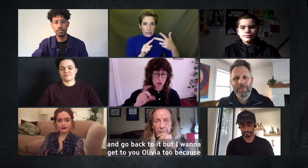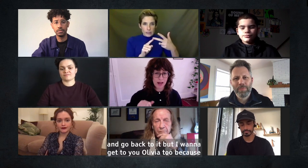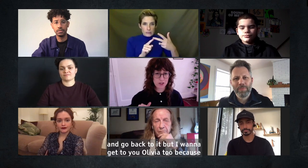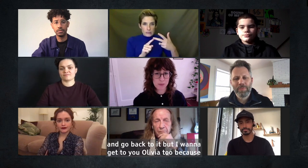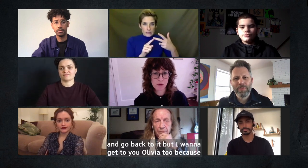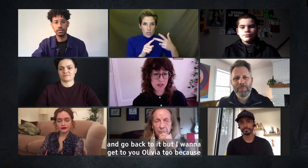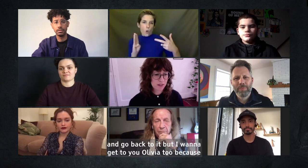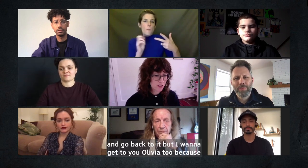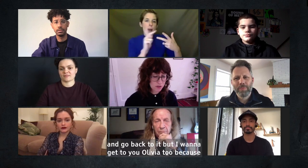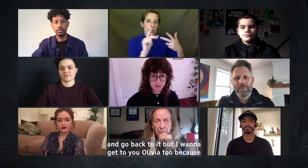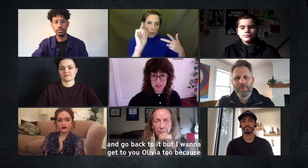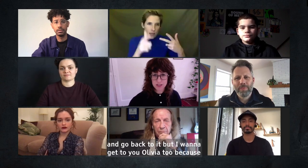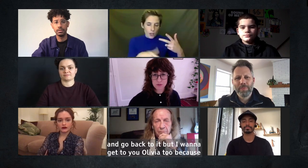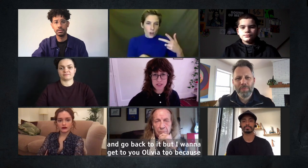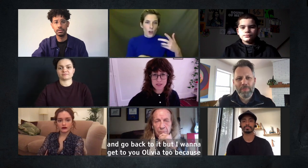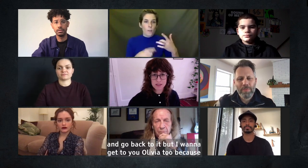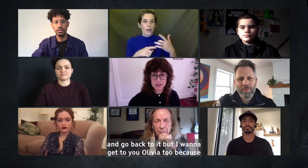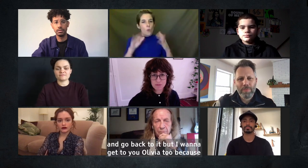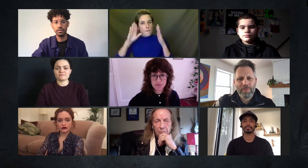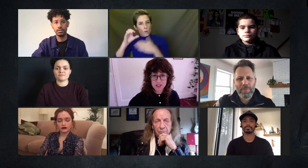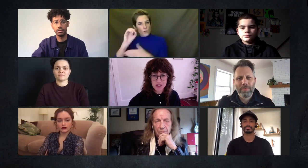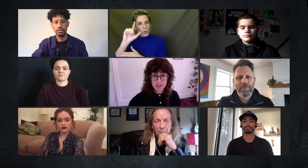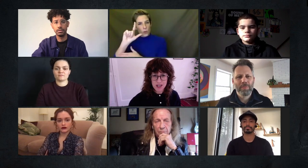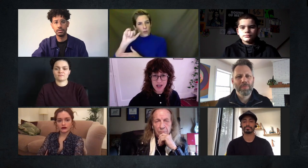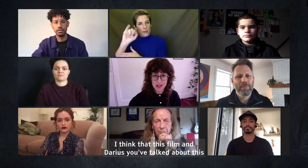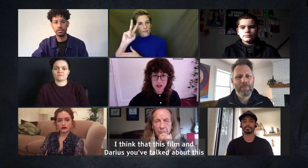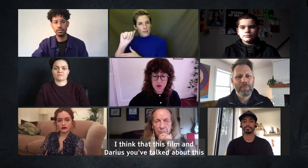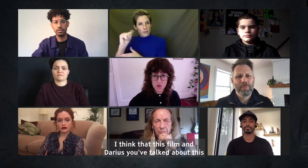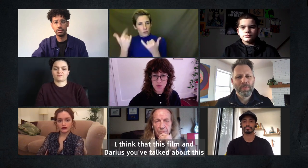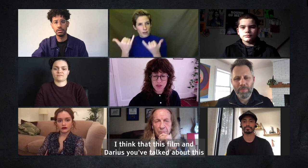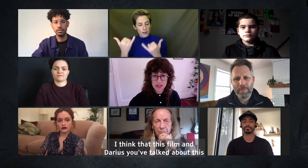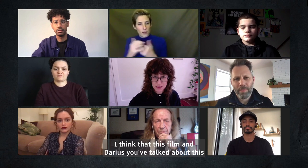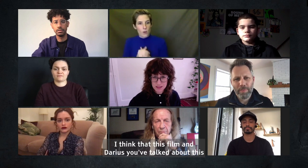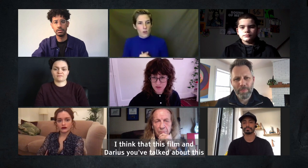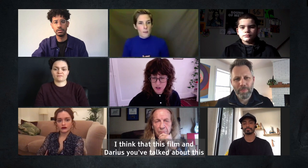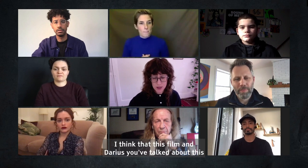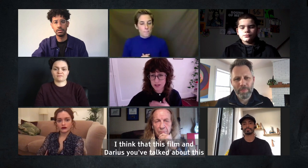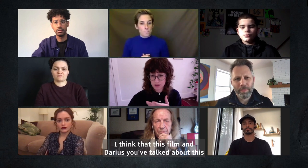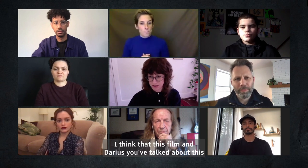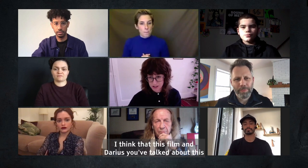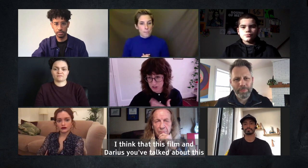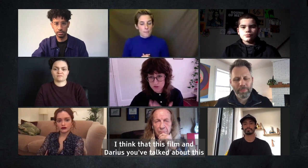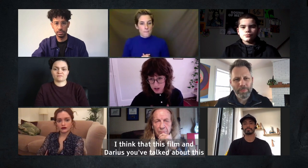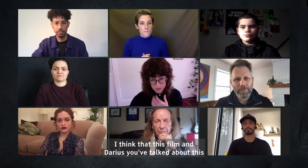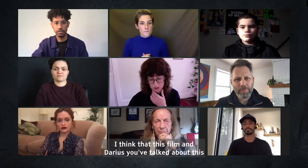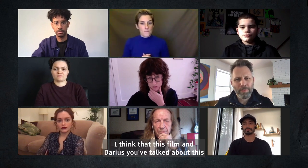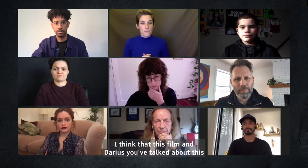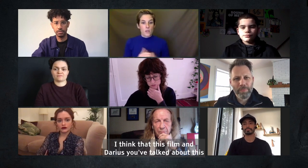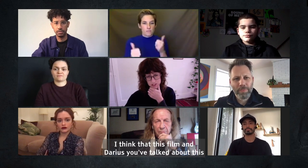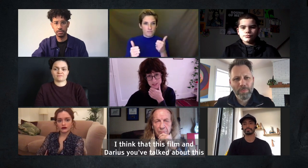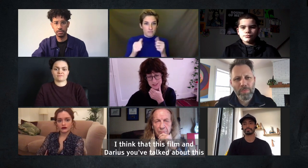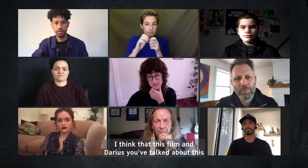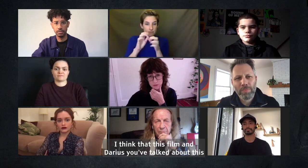and go back to it, but I wanna get to you, Olivia, too, because I think that this film, and Darius, you've talked